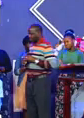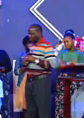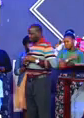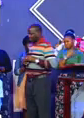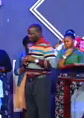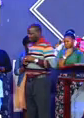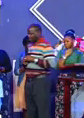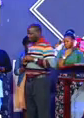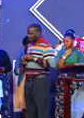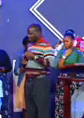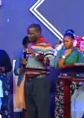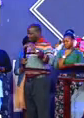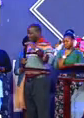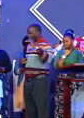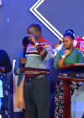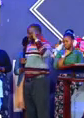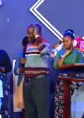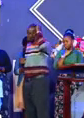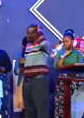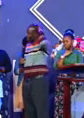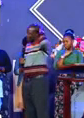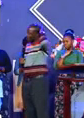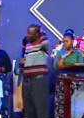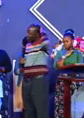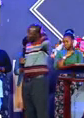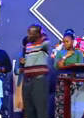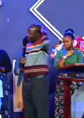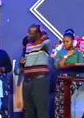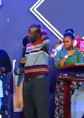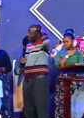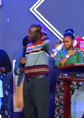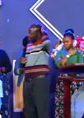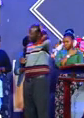Clots on the brain. Kati bamusanga mu blood